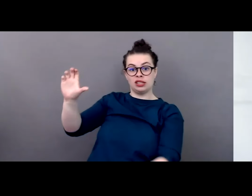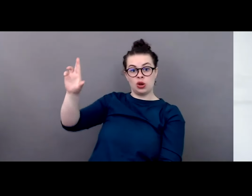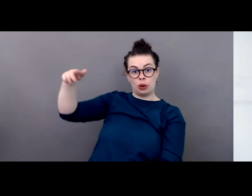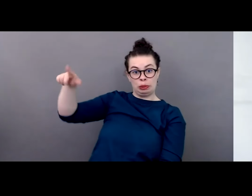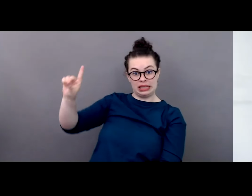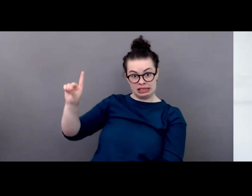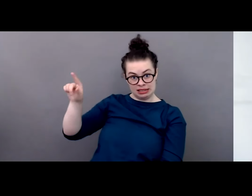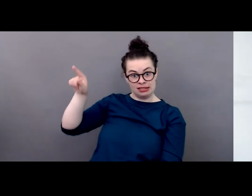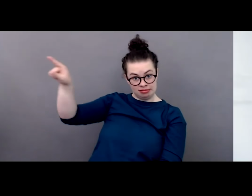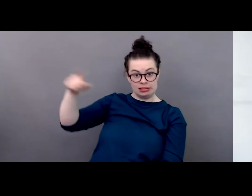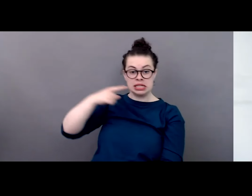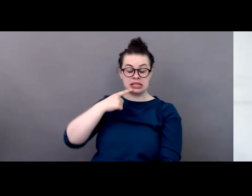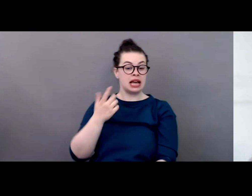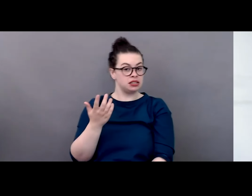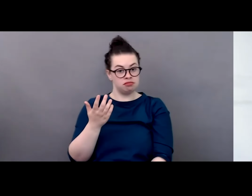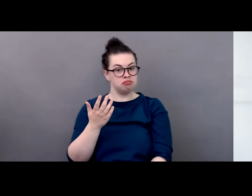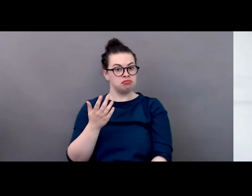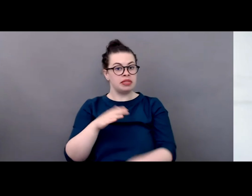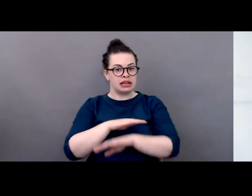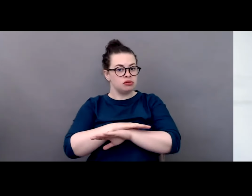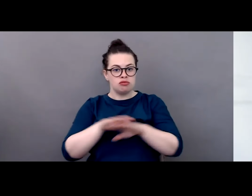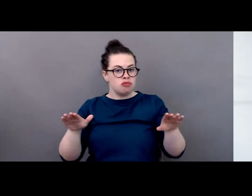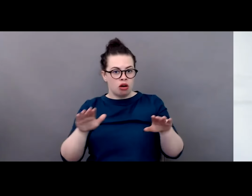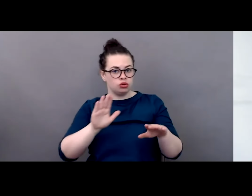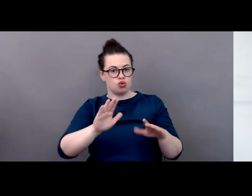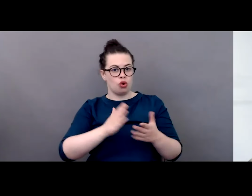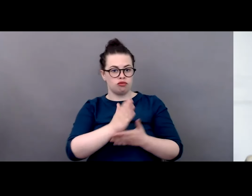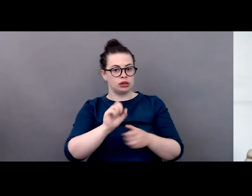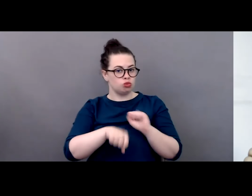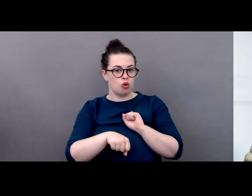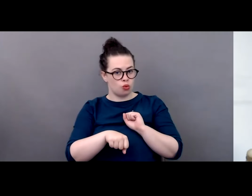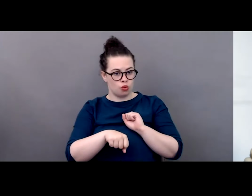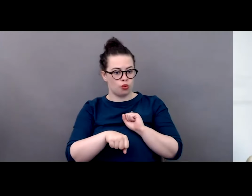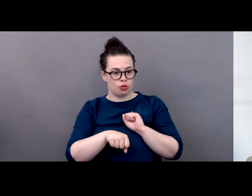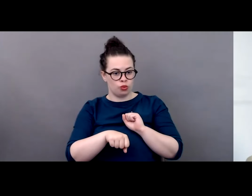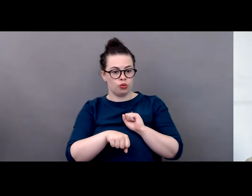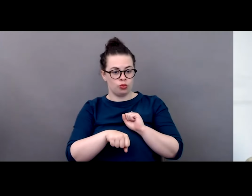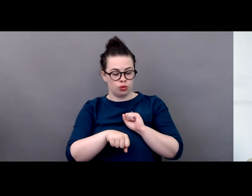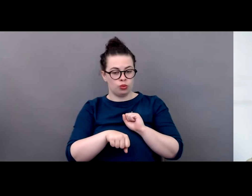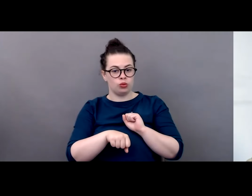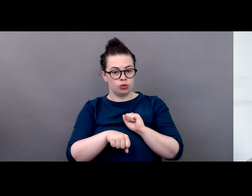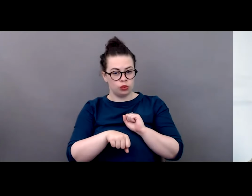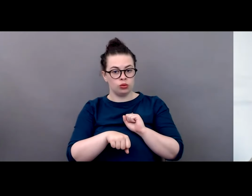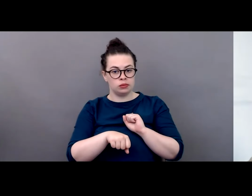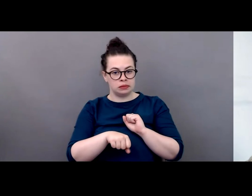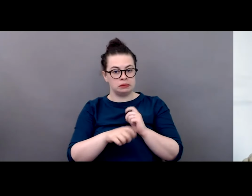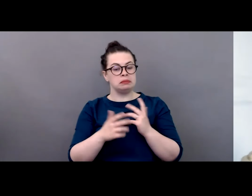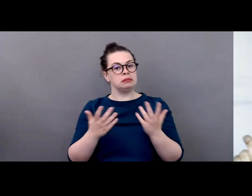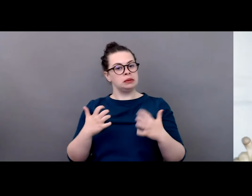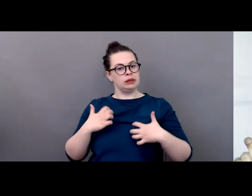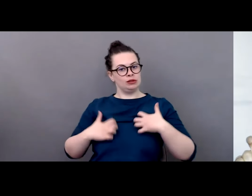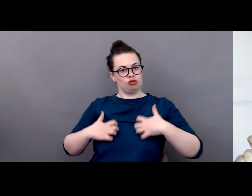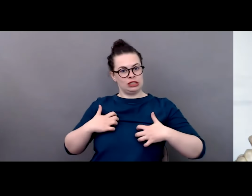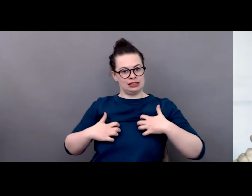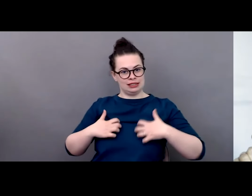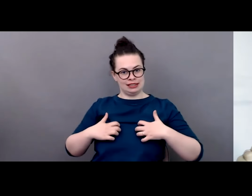describing these cases should immediately alert us to the fact that if the committee takes such a